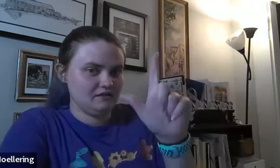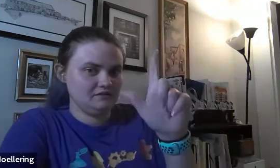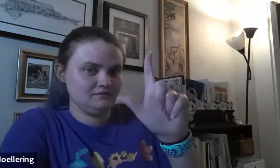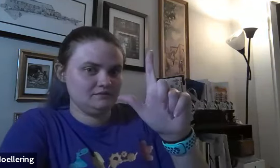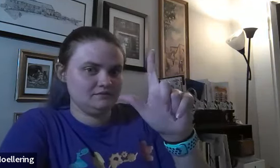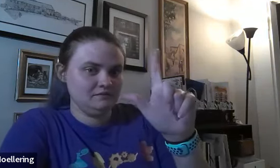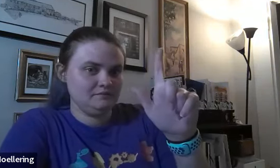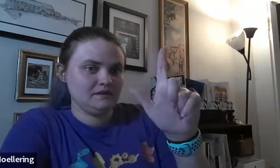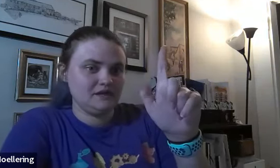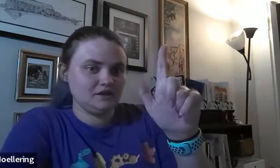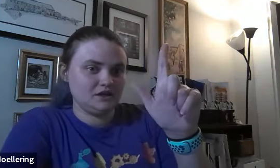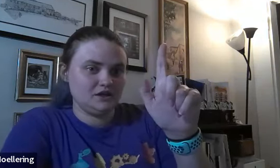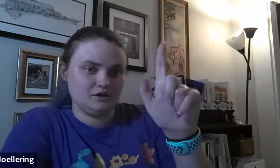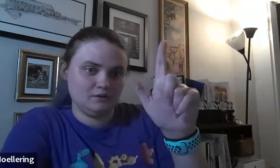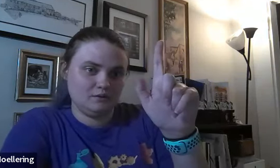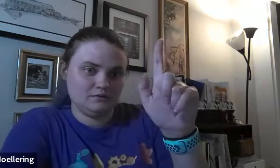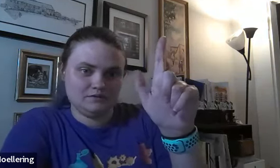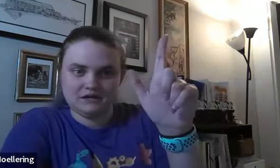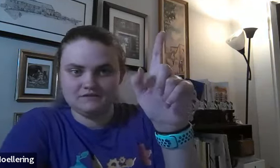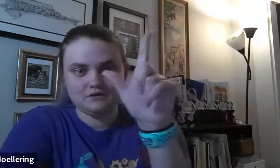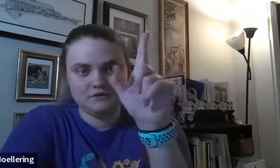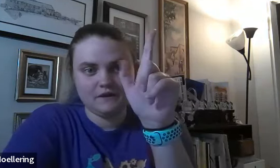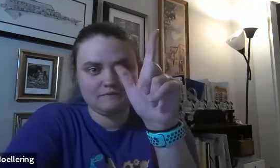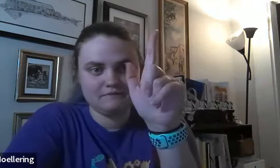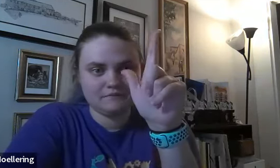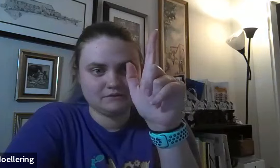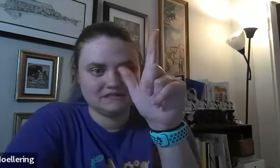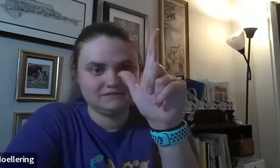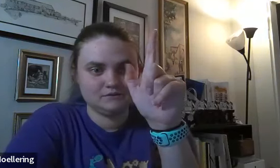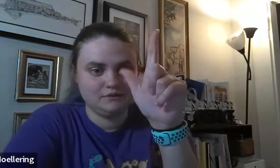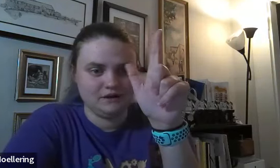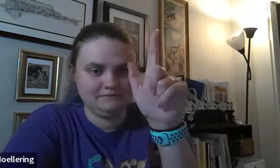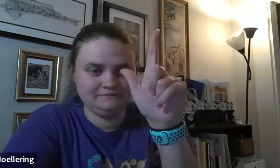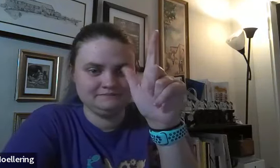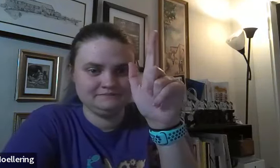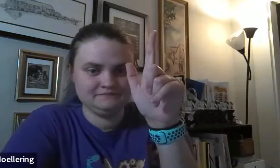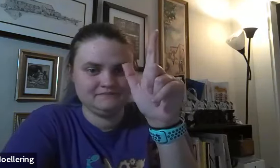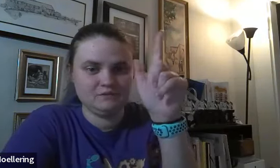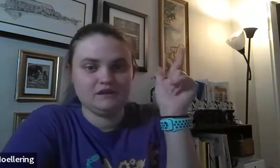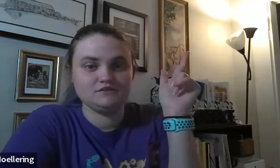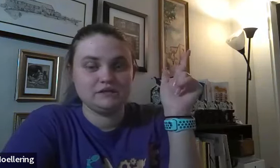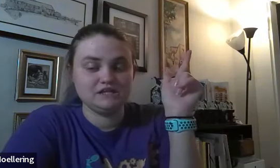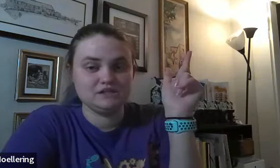L. And you're going to have your little thumb bouncing. 21. Then we have